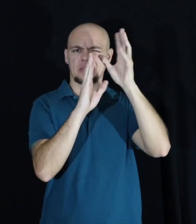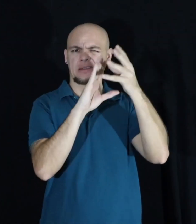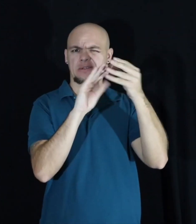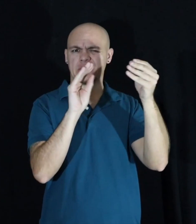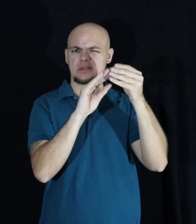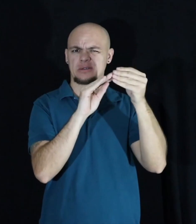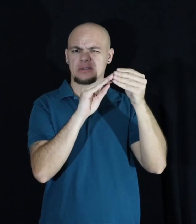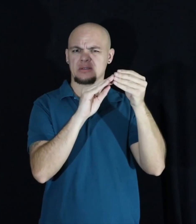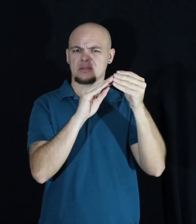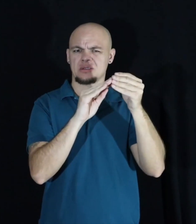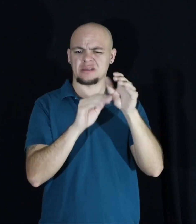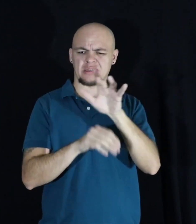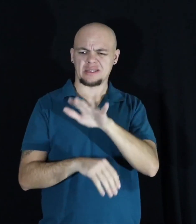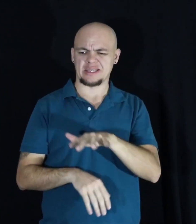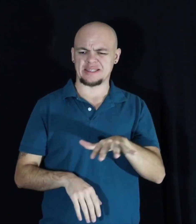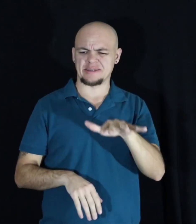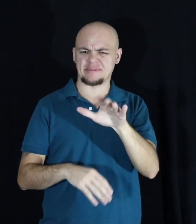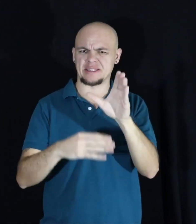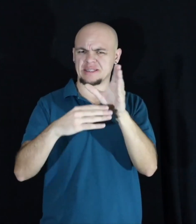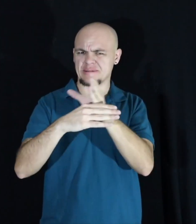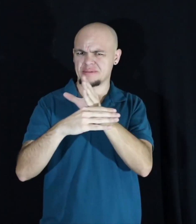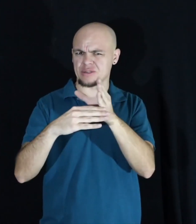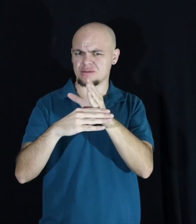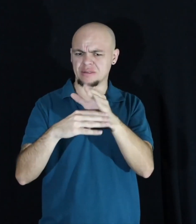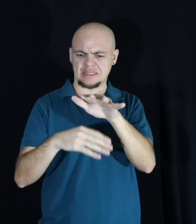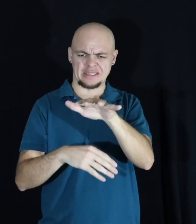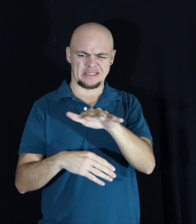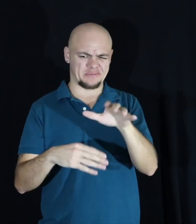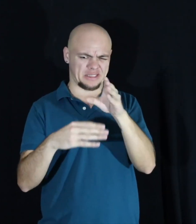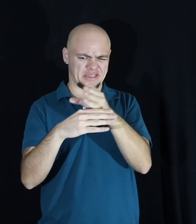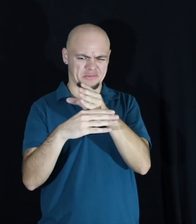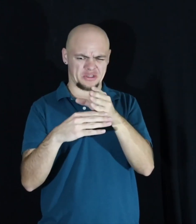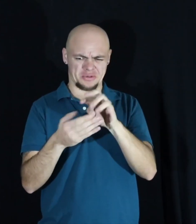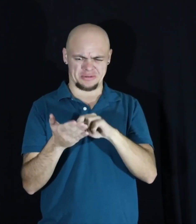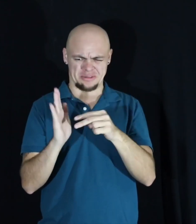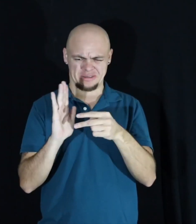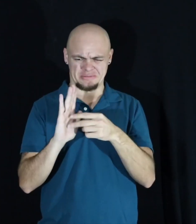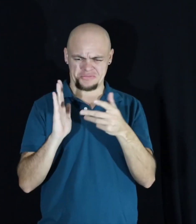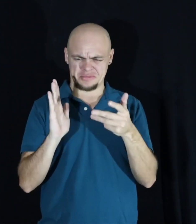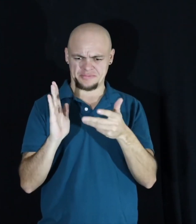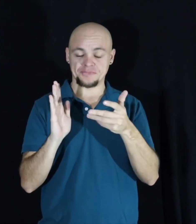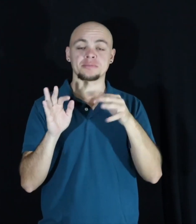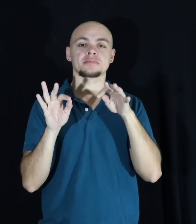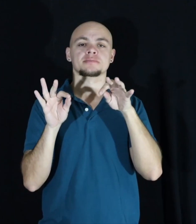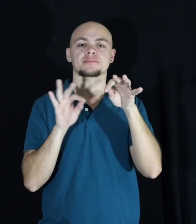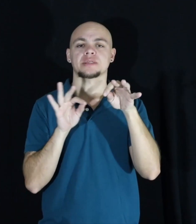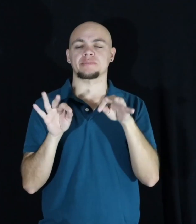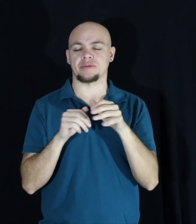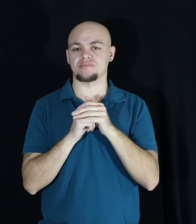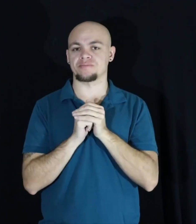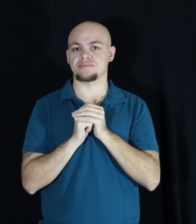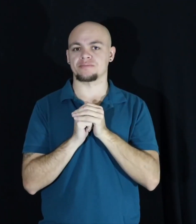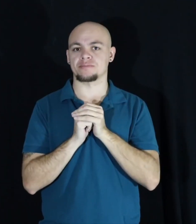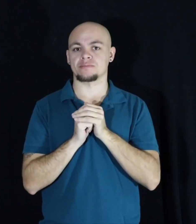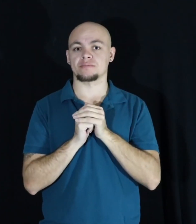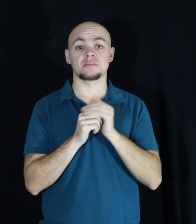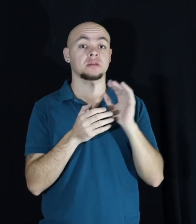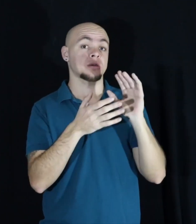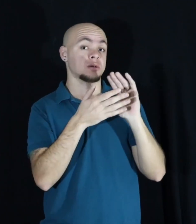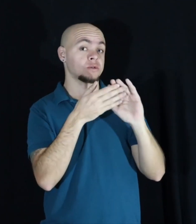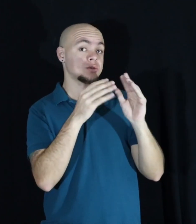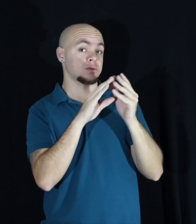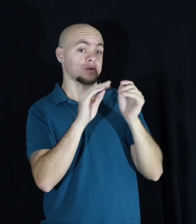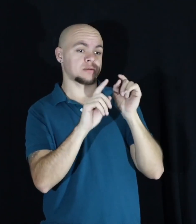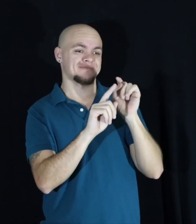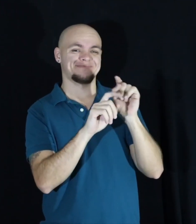between? What does she even mean by the space in between? Let me explain. Many stories are set up in